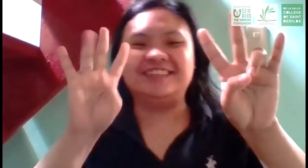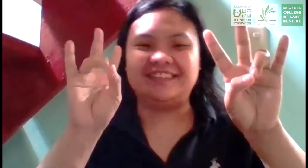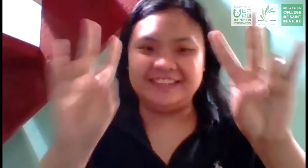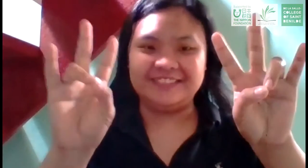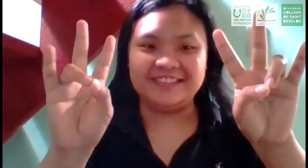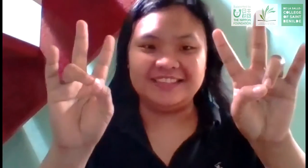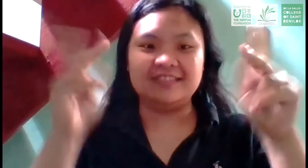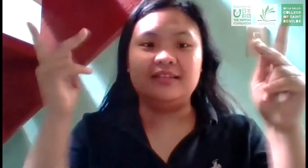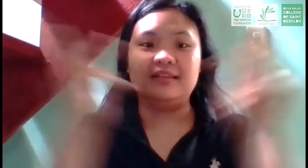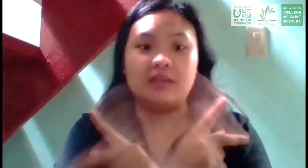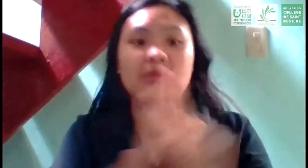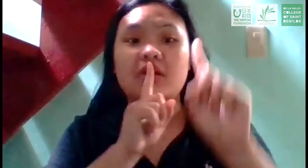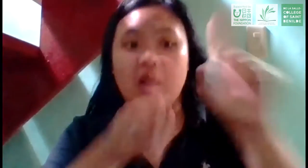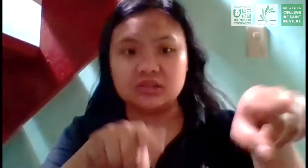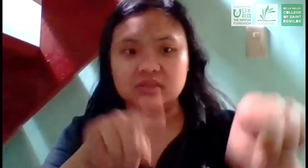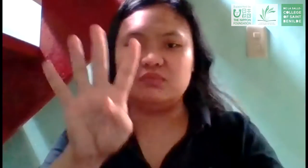Yeah,